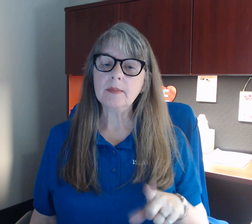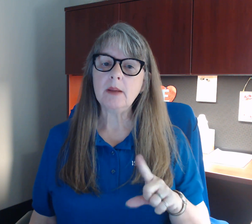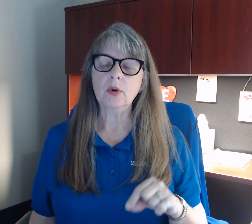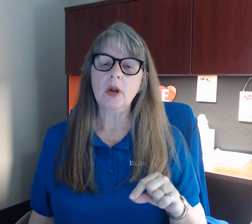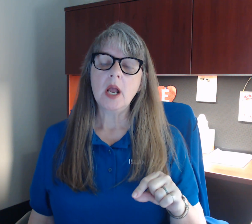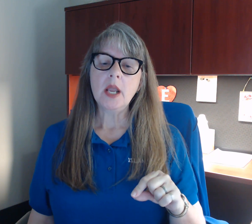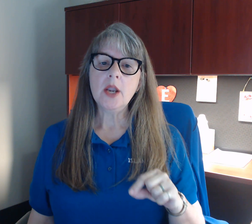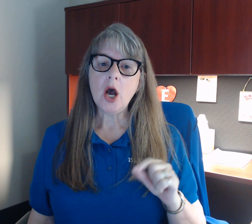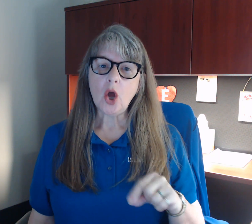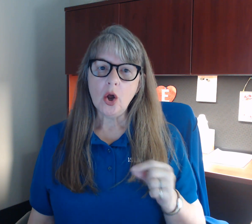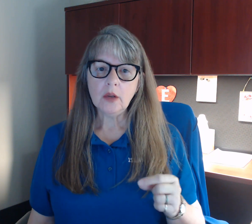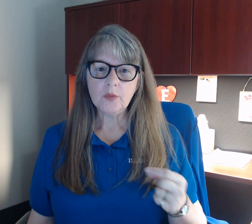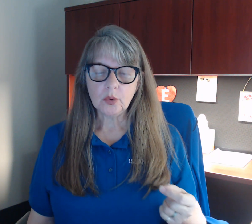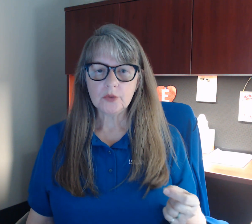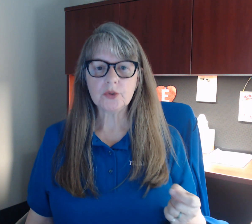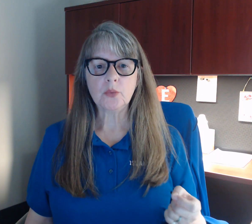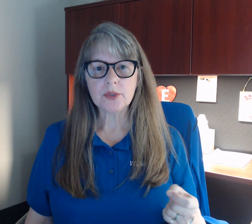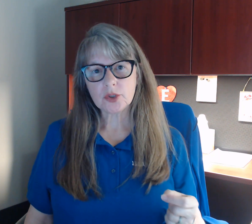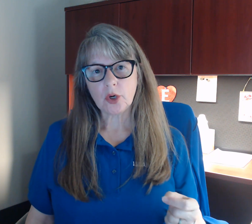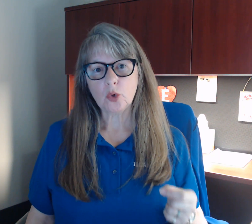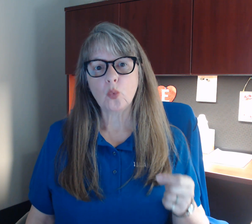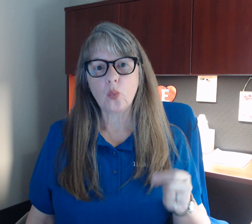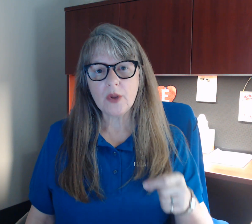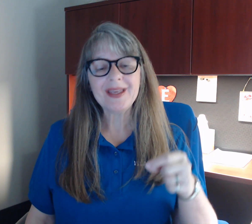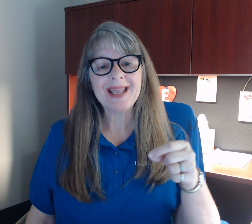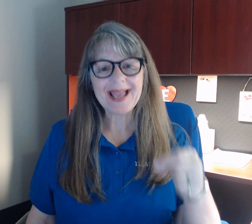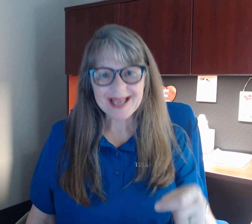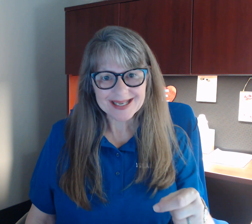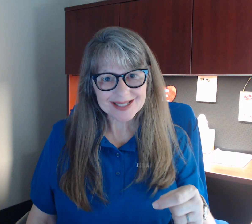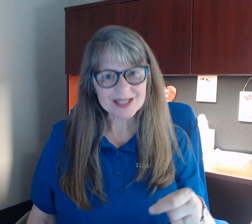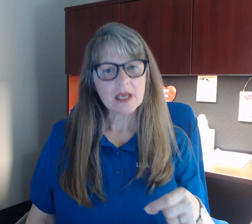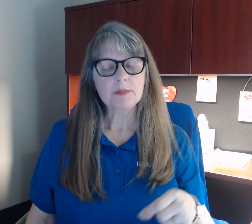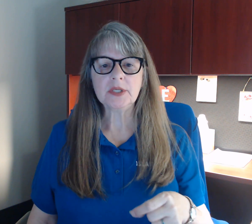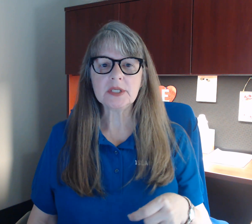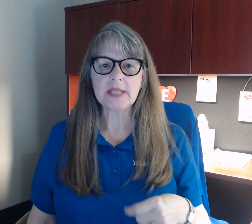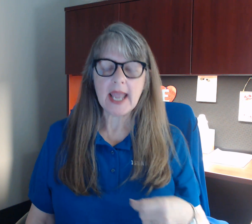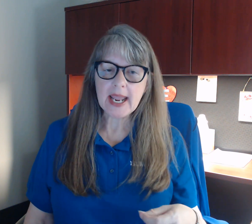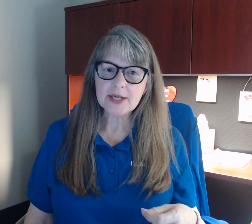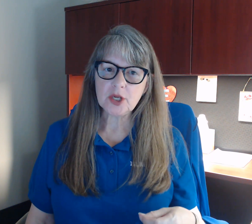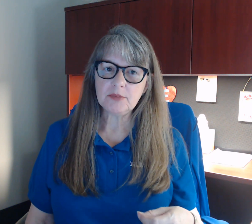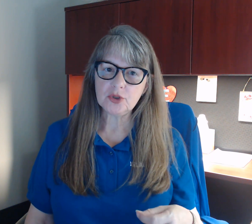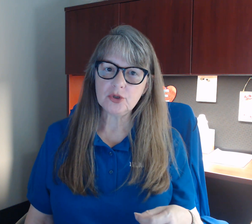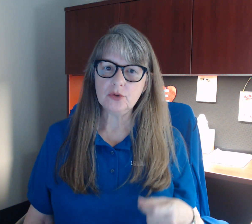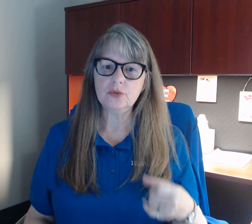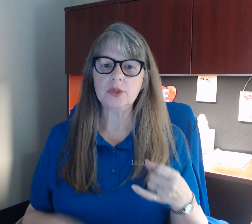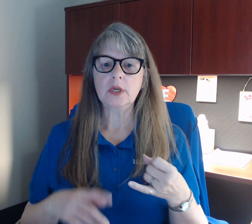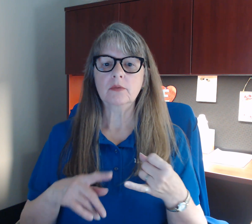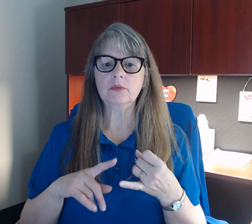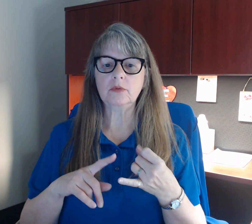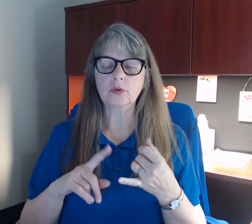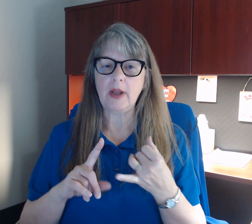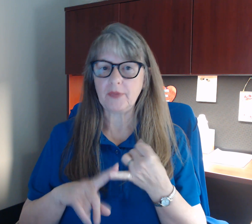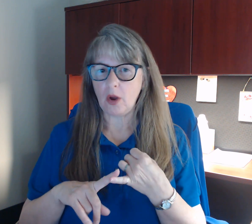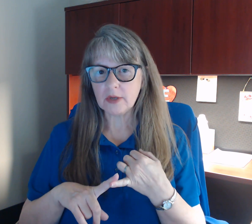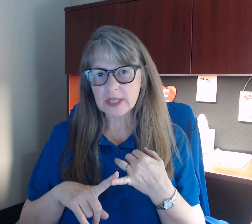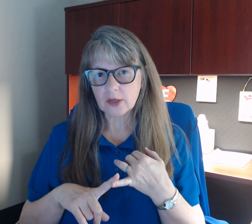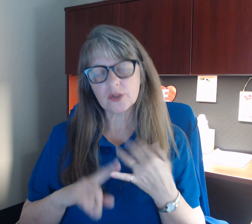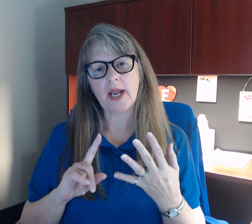remember, not all the words are going to start with an S, but this is the hand shape that you use throughout the whole entire sign or